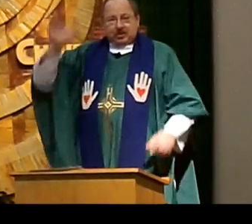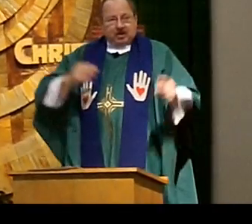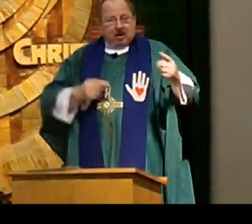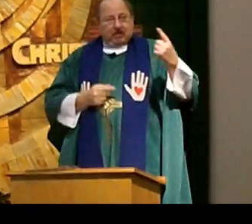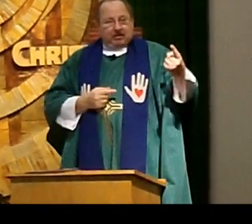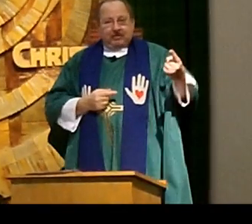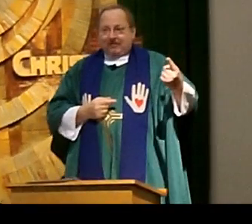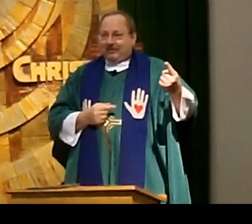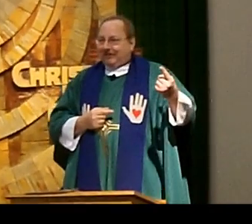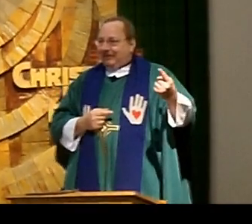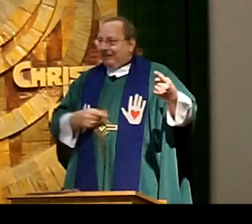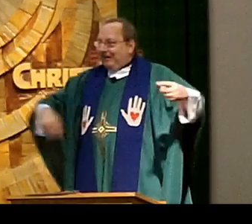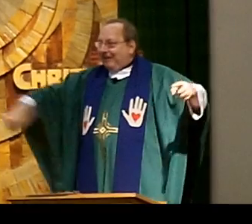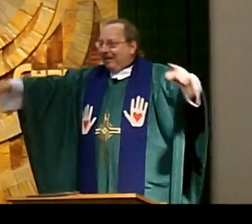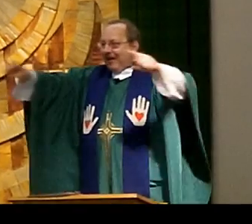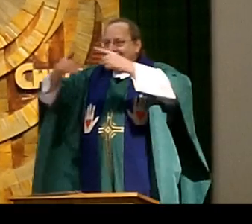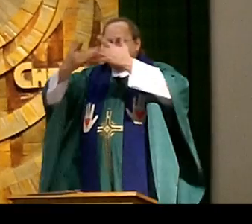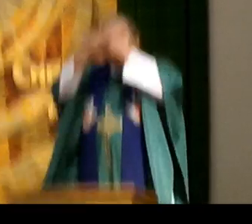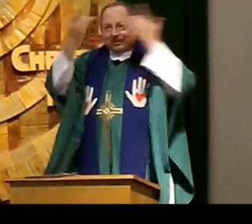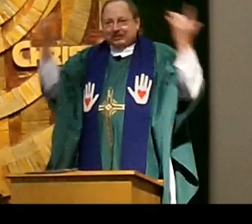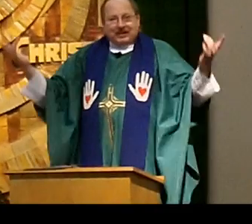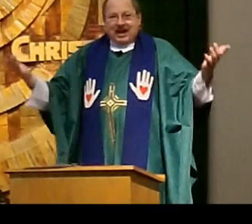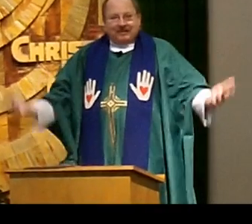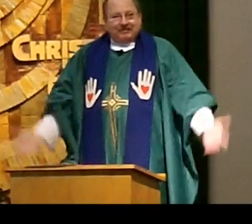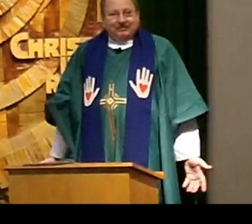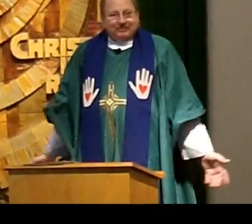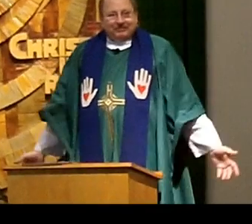Just Carla. Everybody else has forgotten.